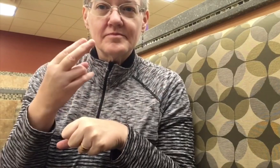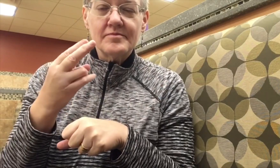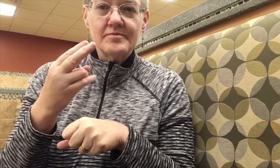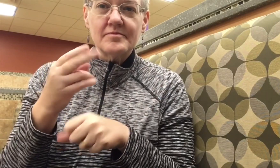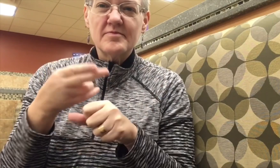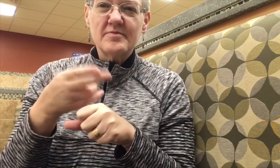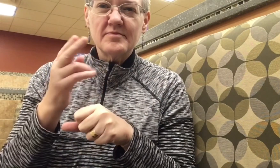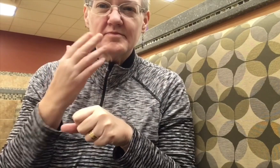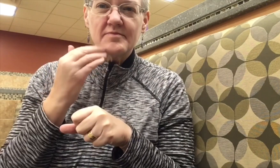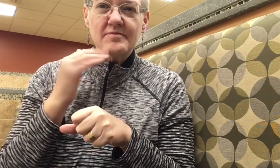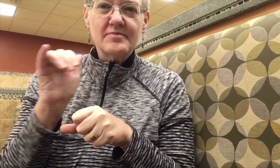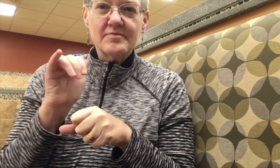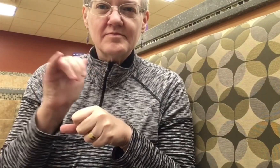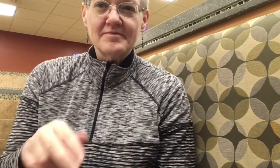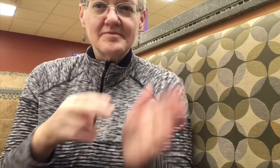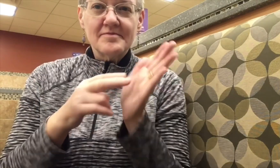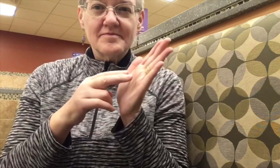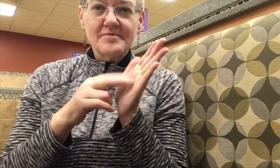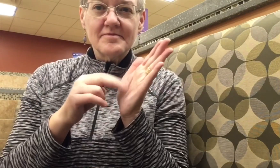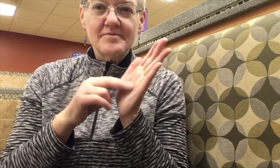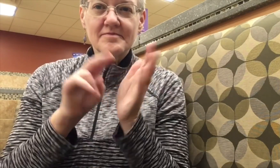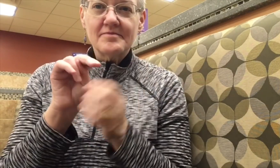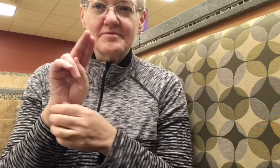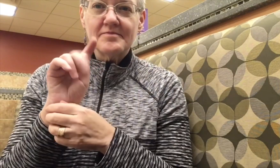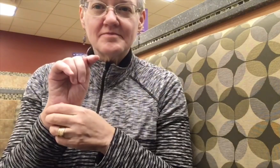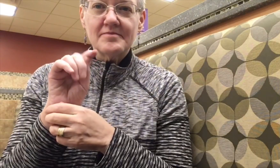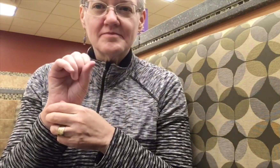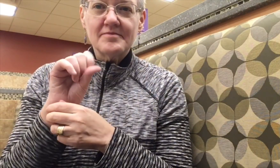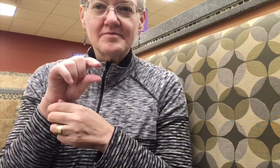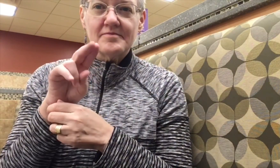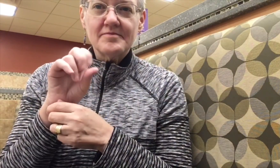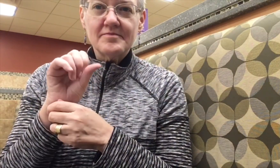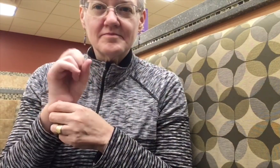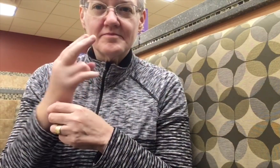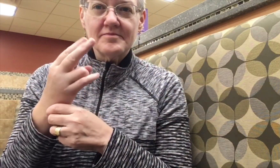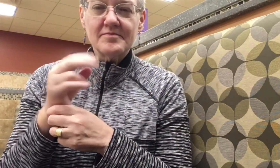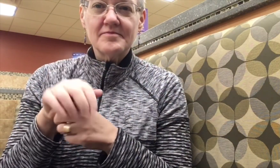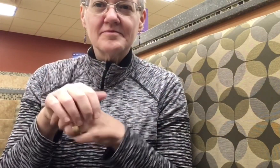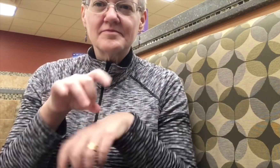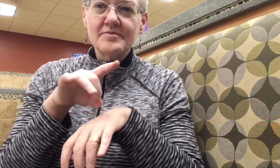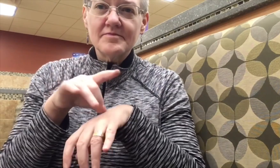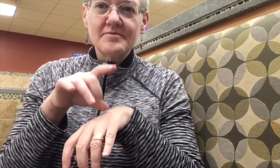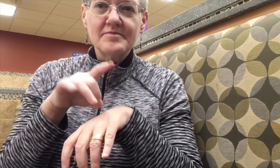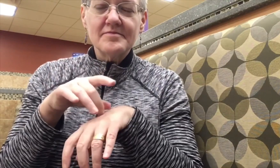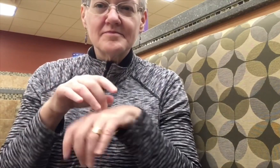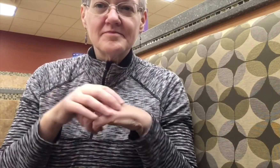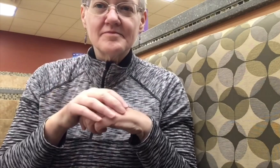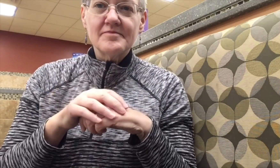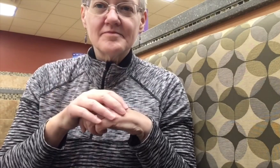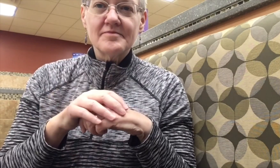Also avoid winter squashes that are higher in sugar too, like butternut squash or